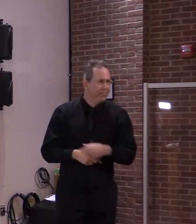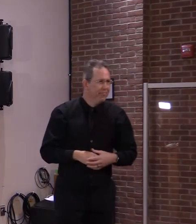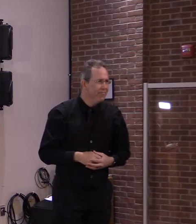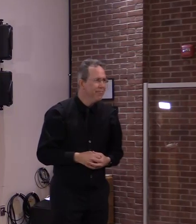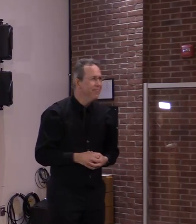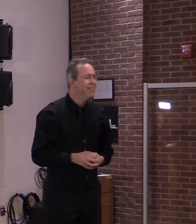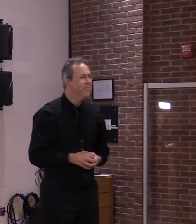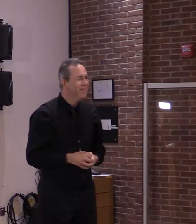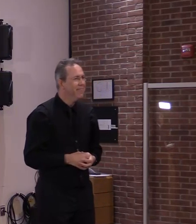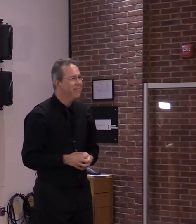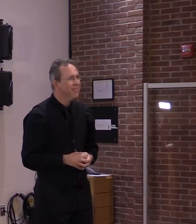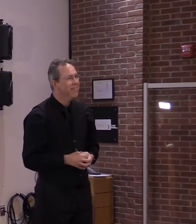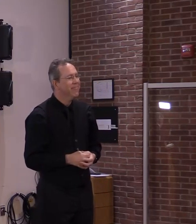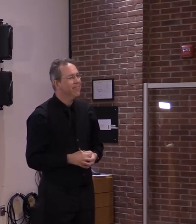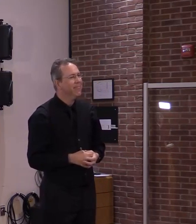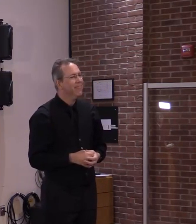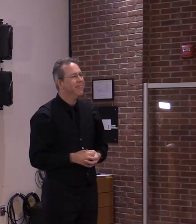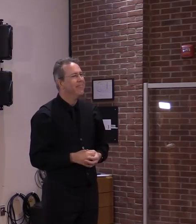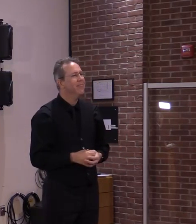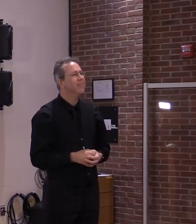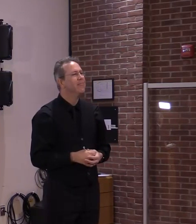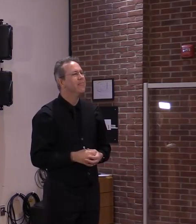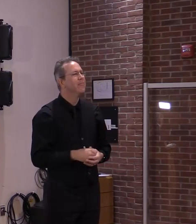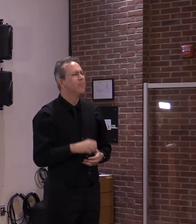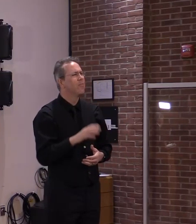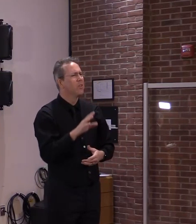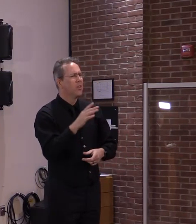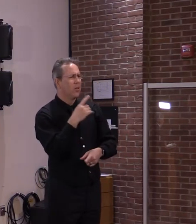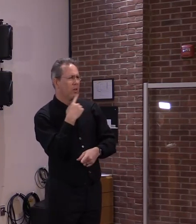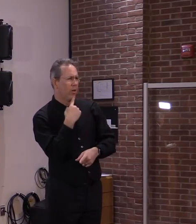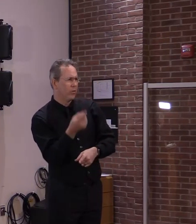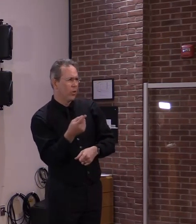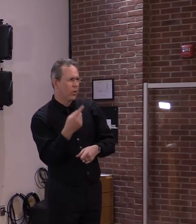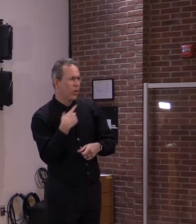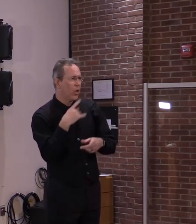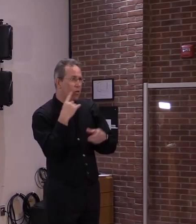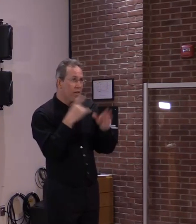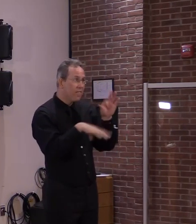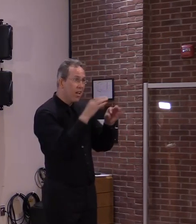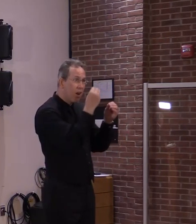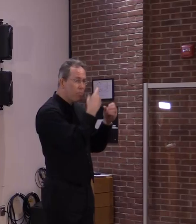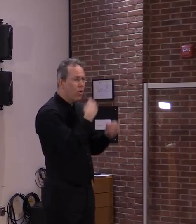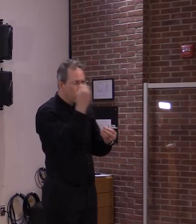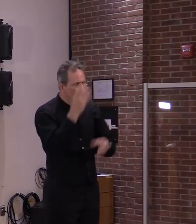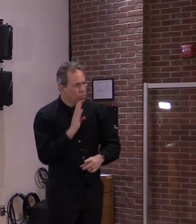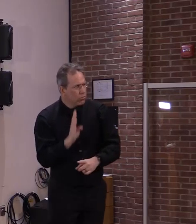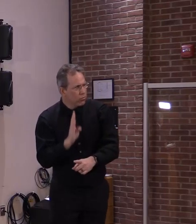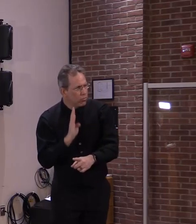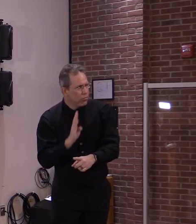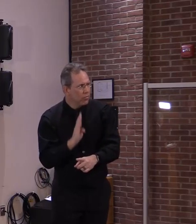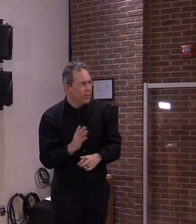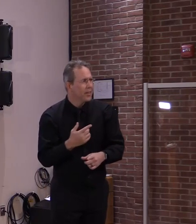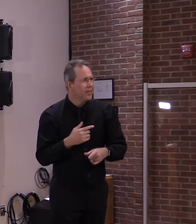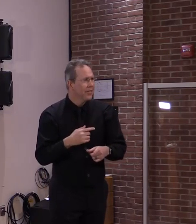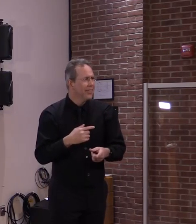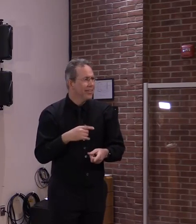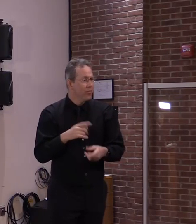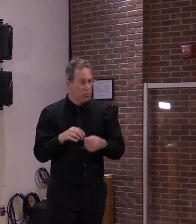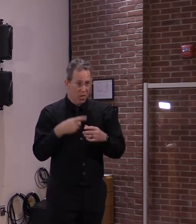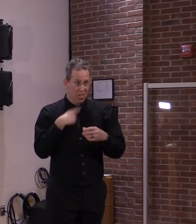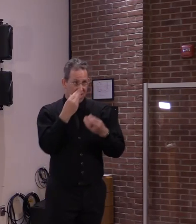Greg, I said we would reach out to you to get a better handle on that. We tried to reach out to you on at least one occasion. I don't know if we